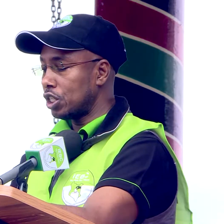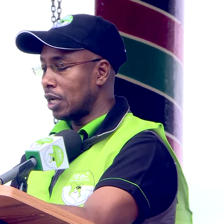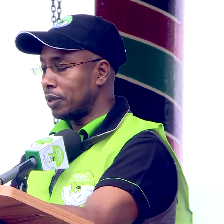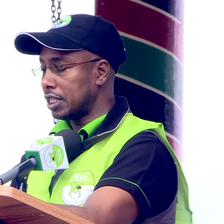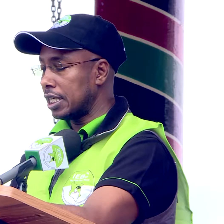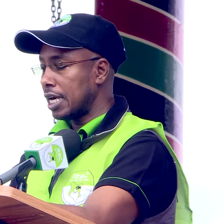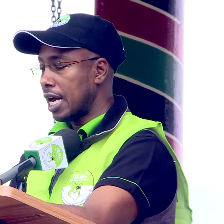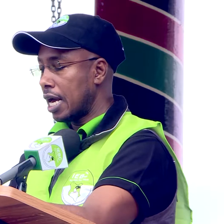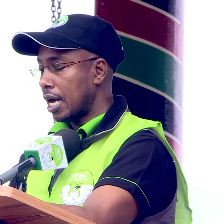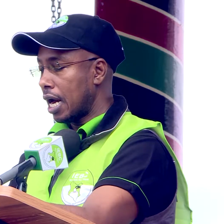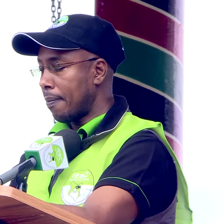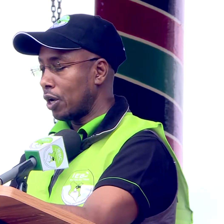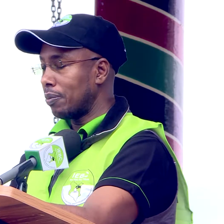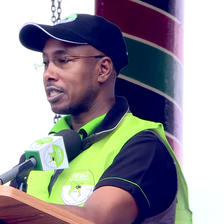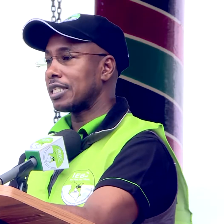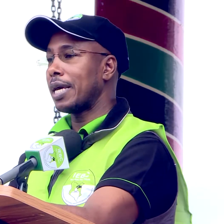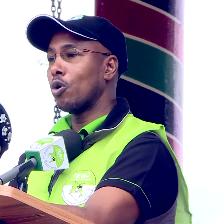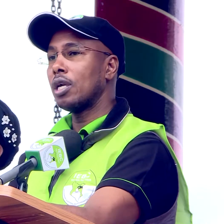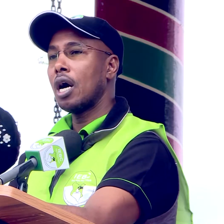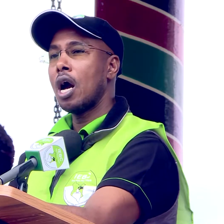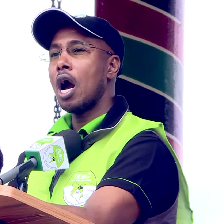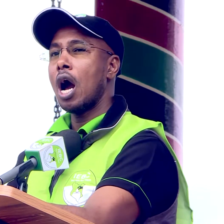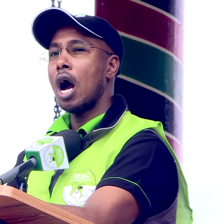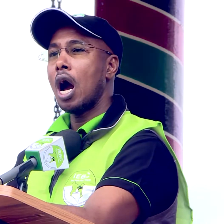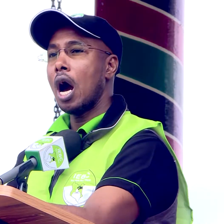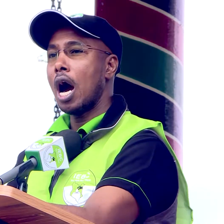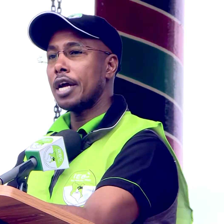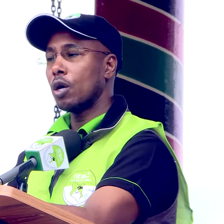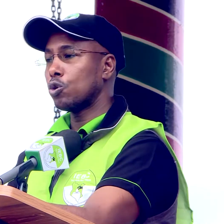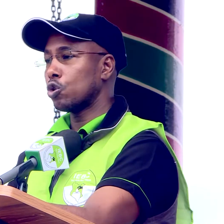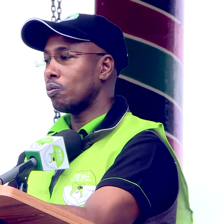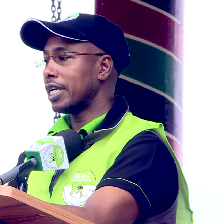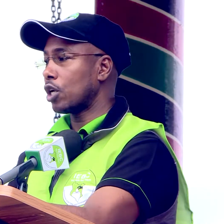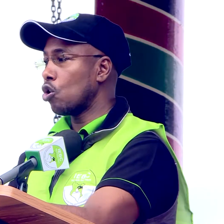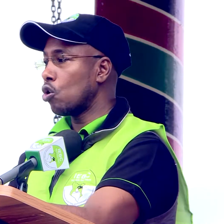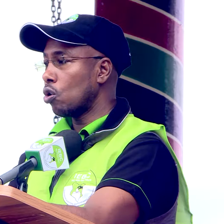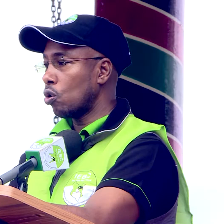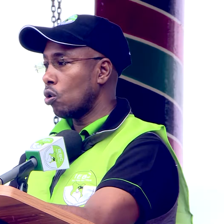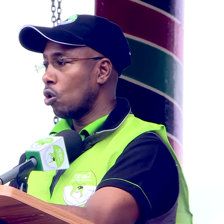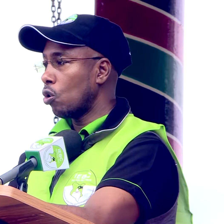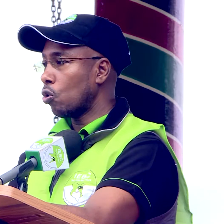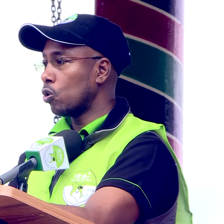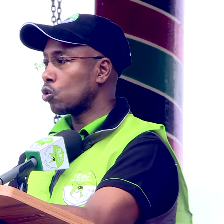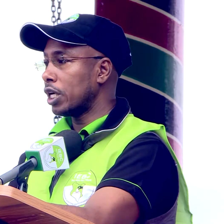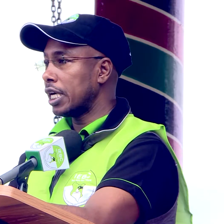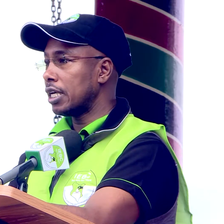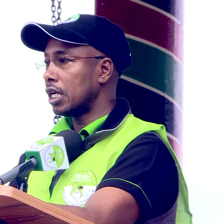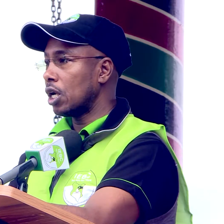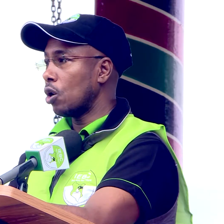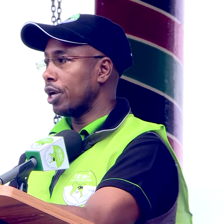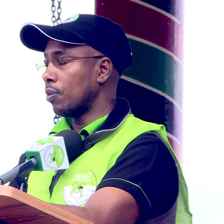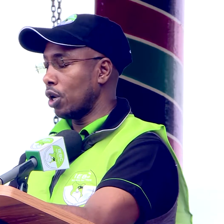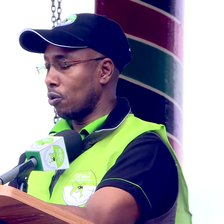wa CJPC ambaye ni Mr. Simon aje kutuzungumzia kidogo kuhusu